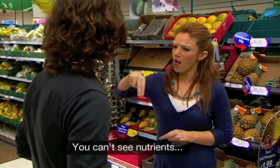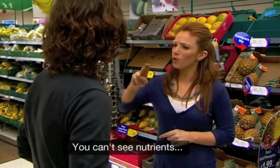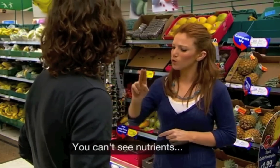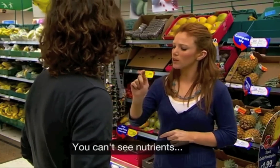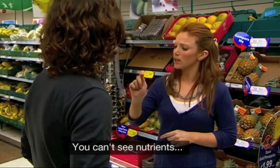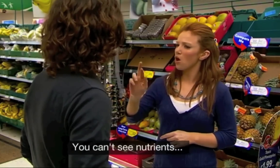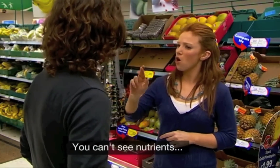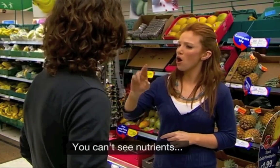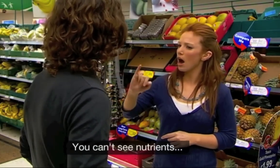nutrients.